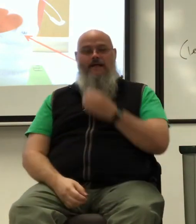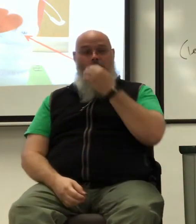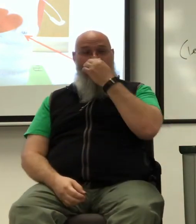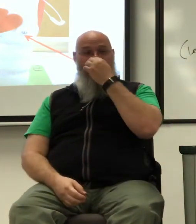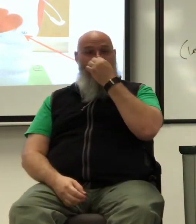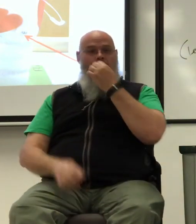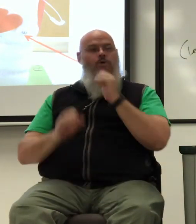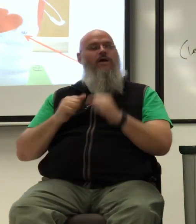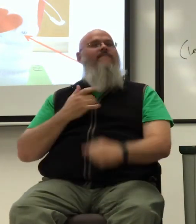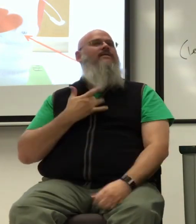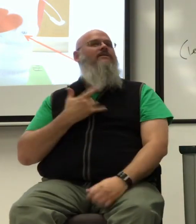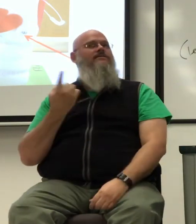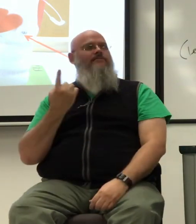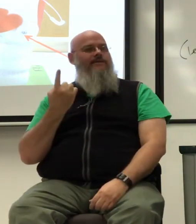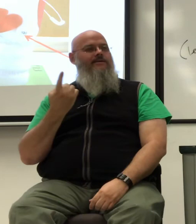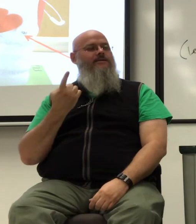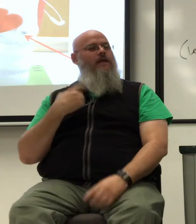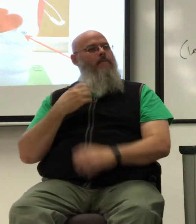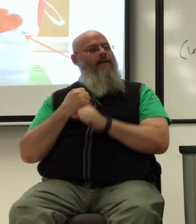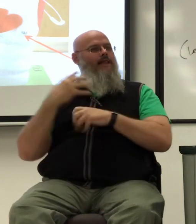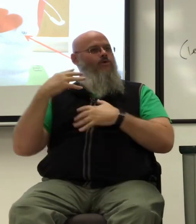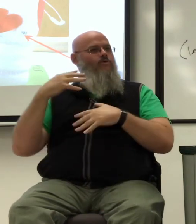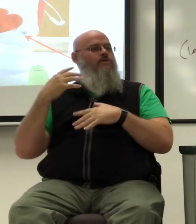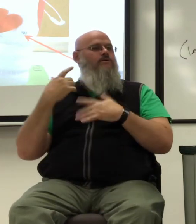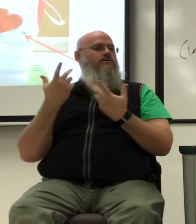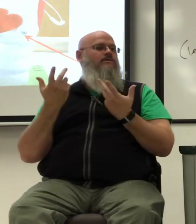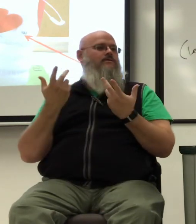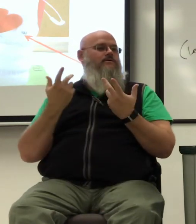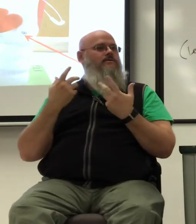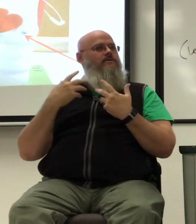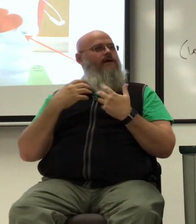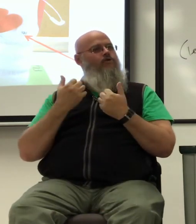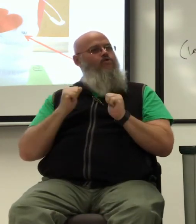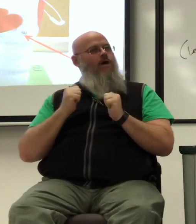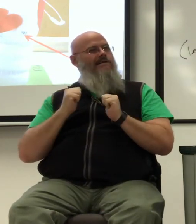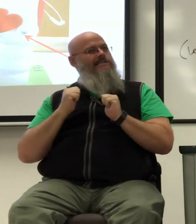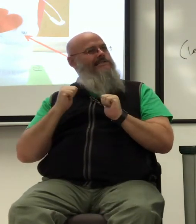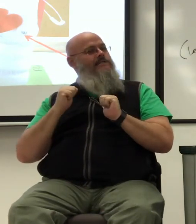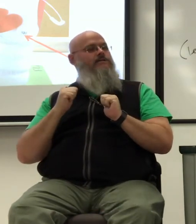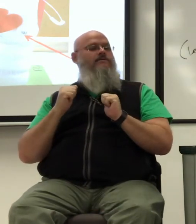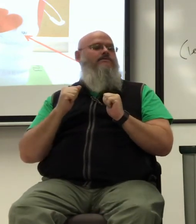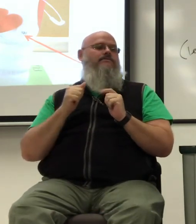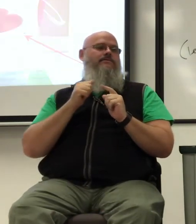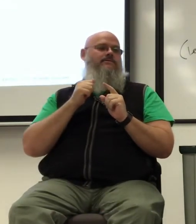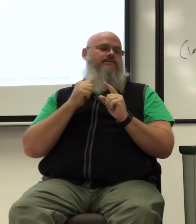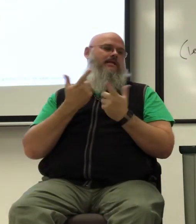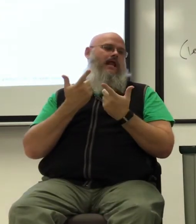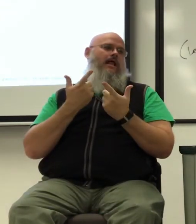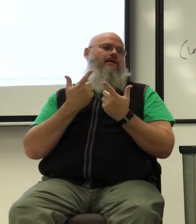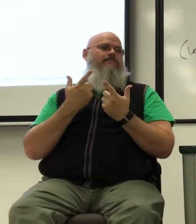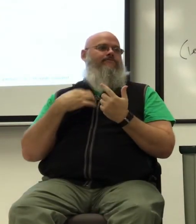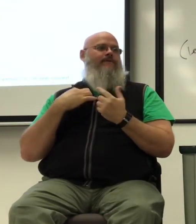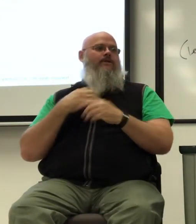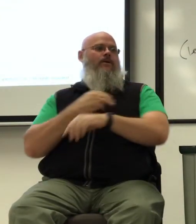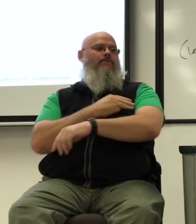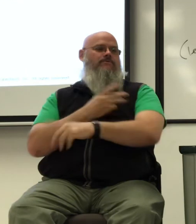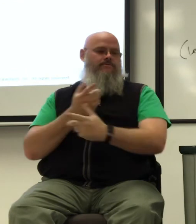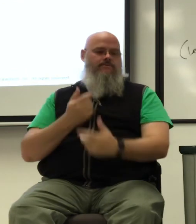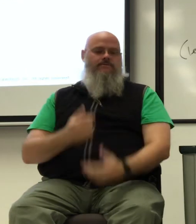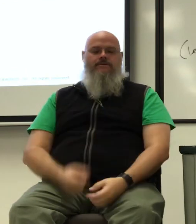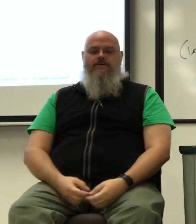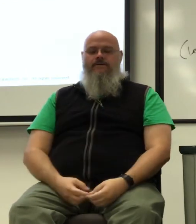something, right? To make that noise, it's effortful. It's voluntary muscle. Now, the one on the back I want you to